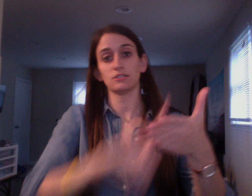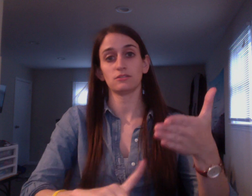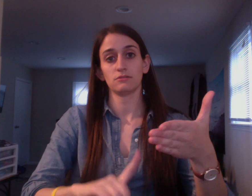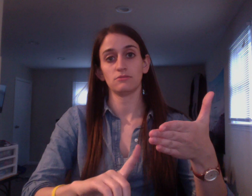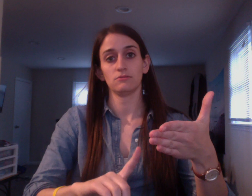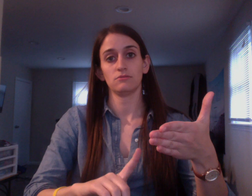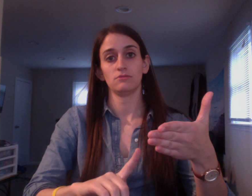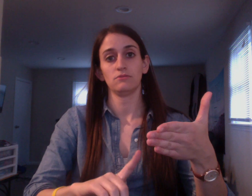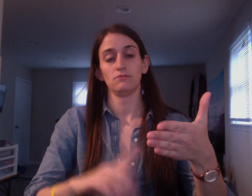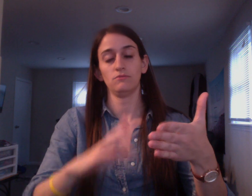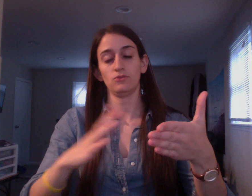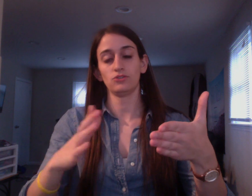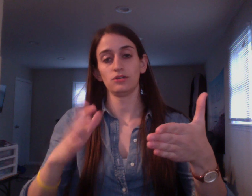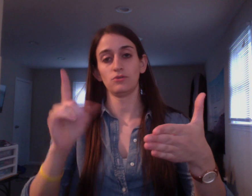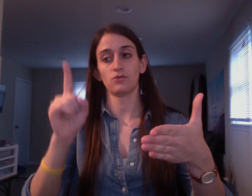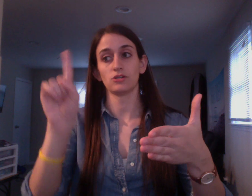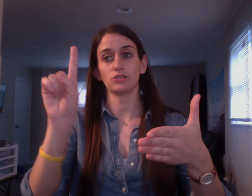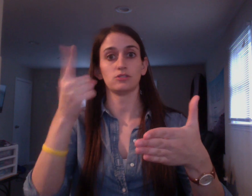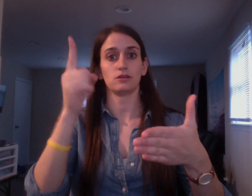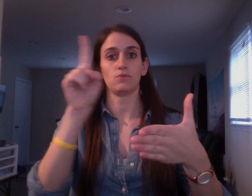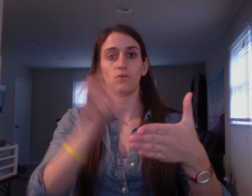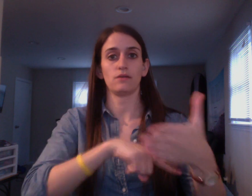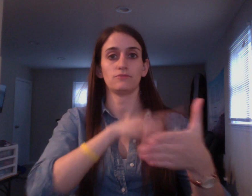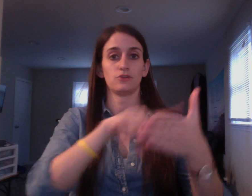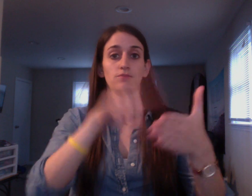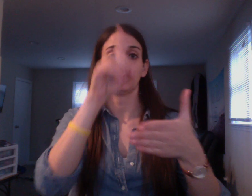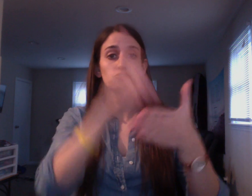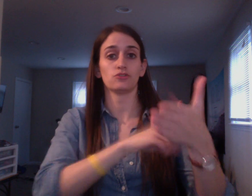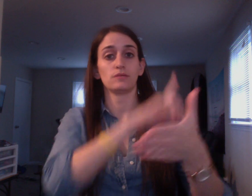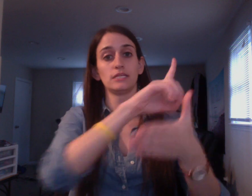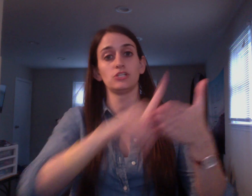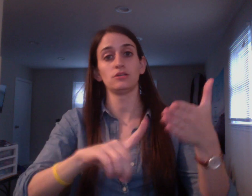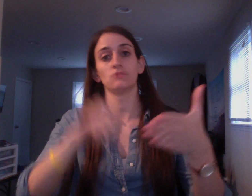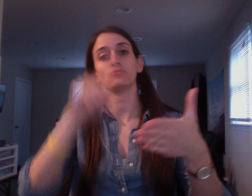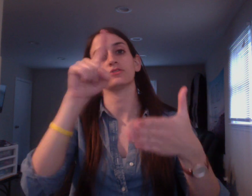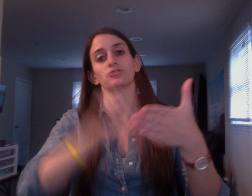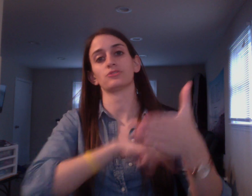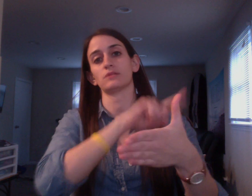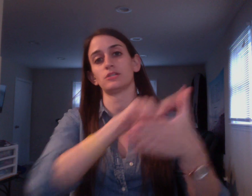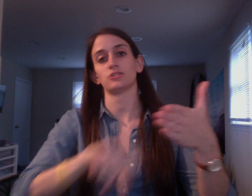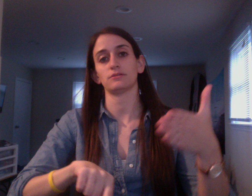motion or just a 1. So discrimination or discrimination.